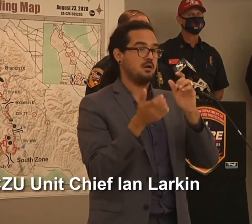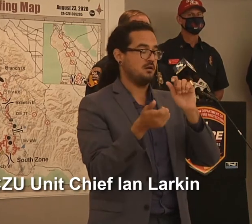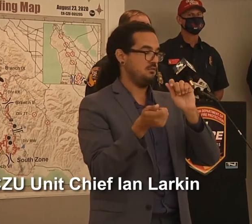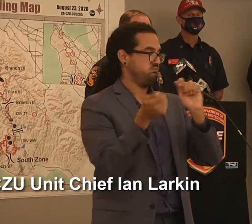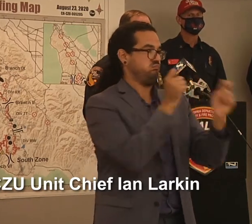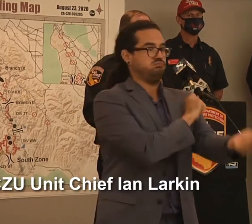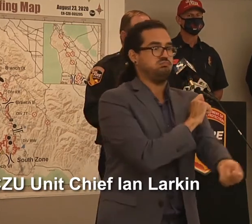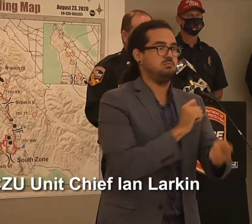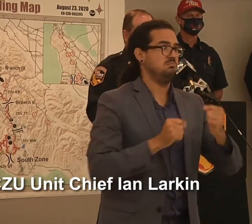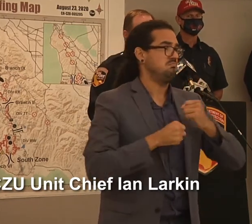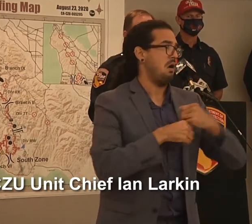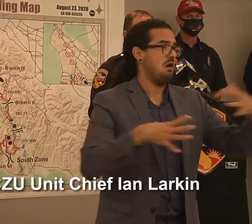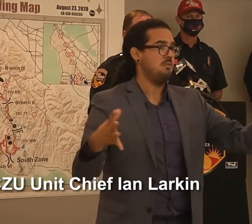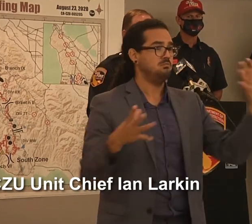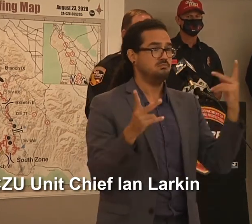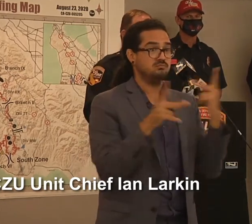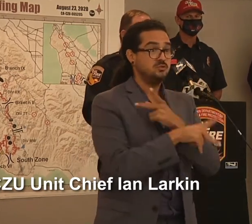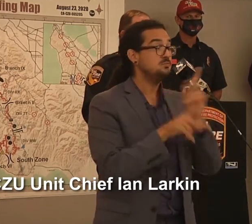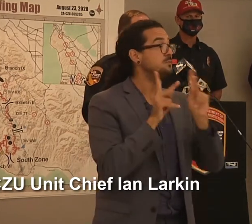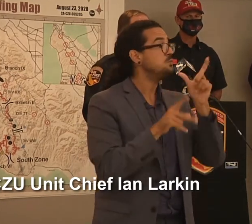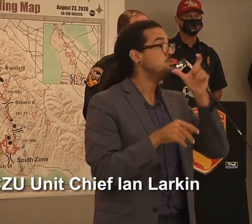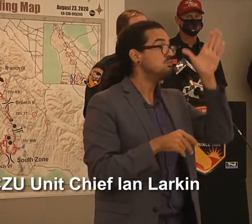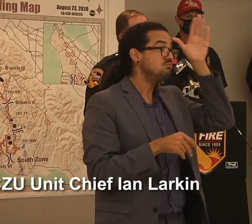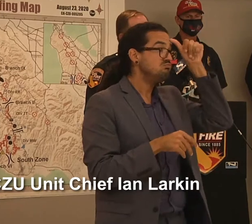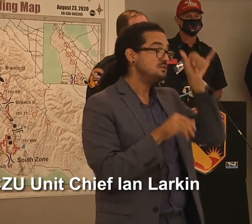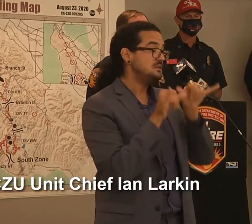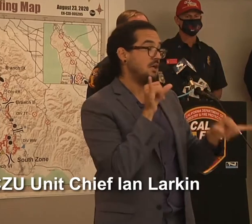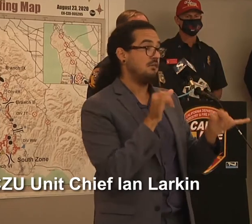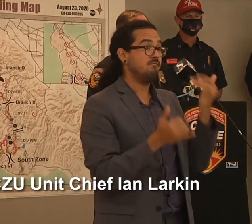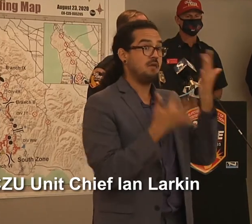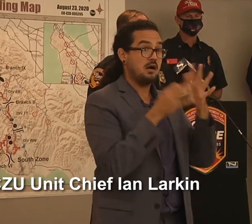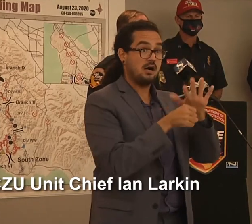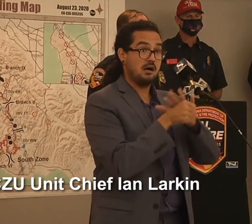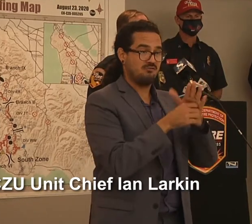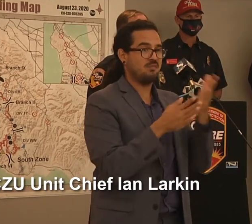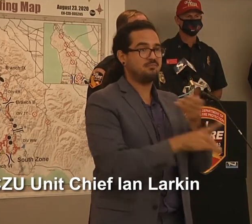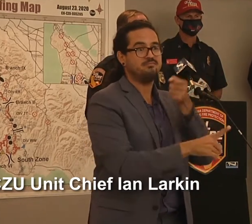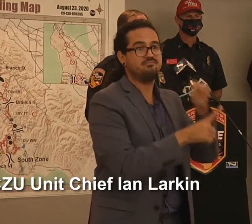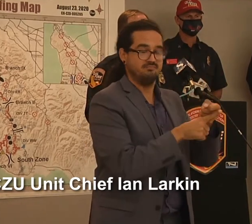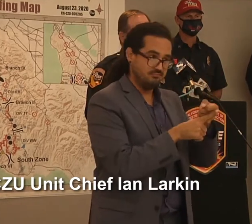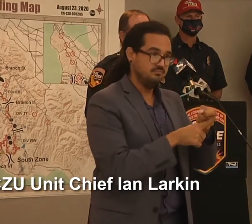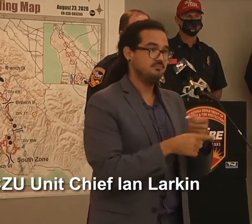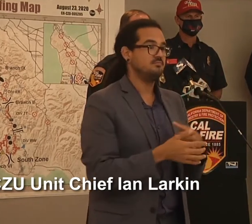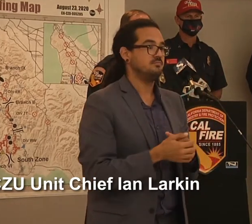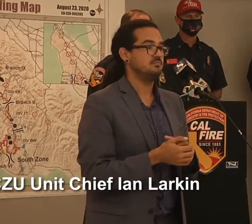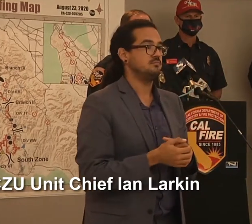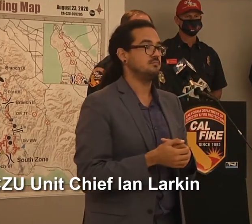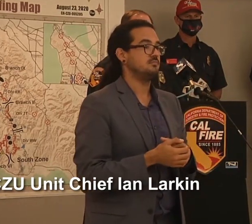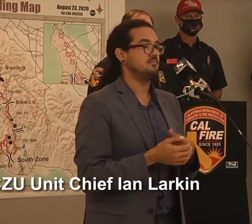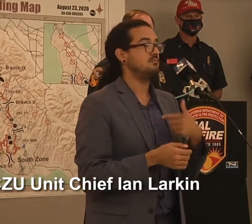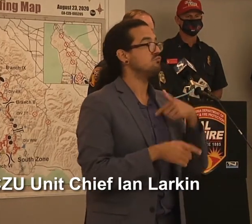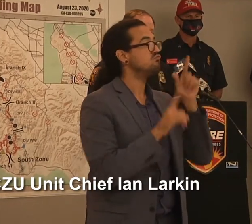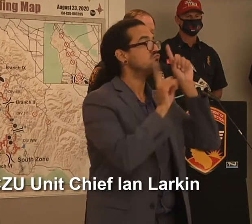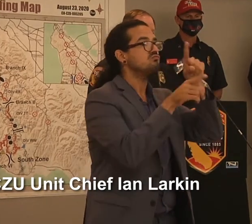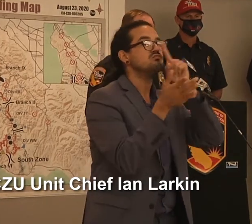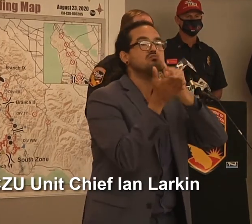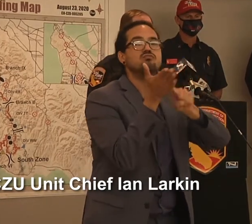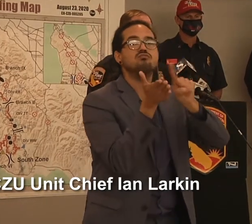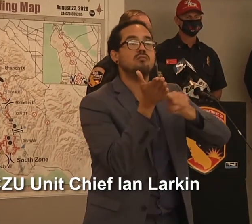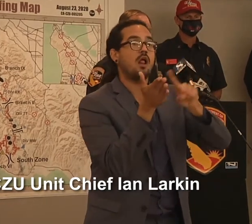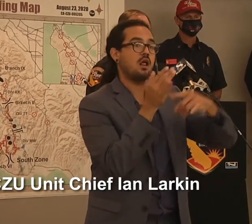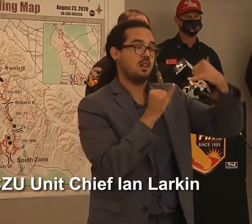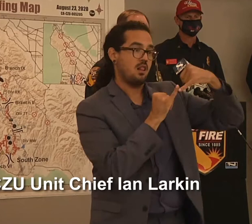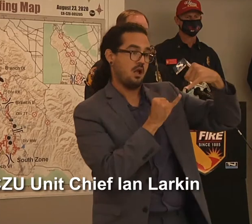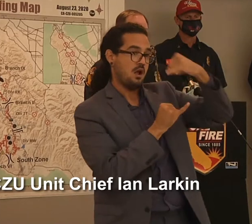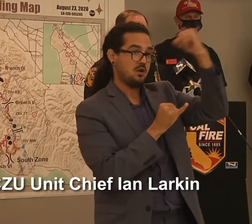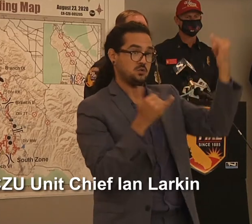area. I had an opportunity today to go out on the line and just view a little bit more of the fire area, and it's pretty devastating the amount